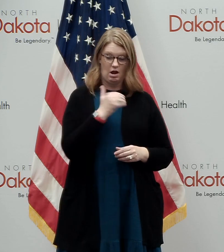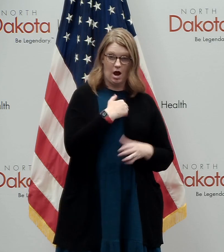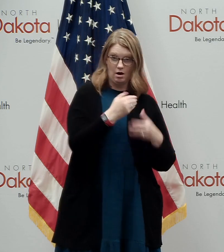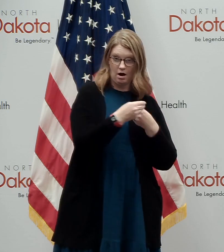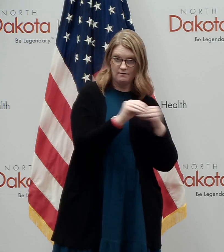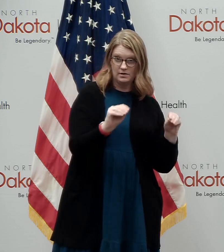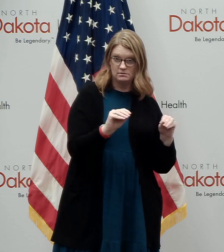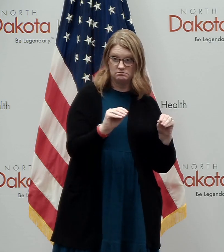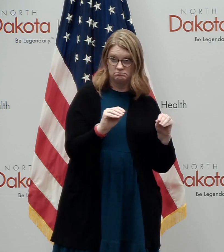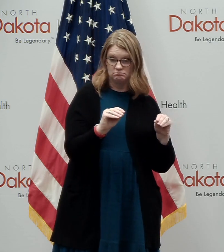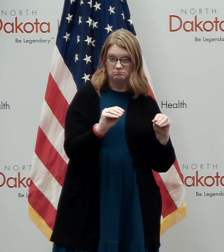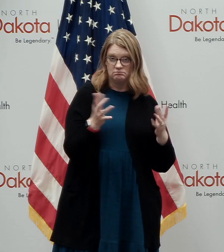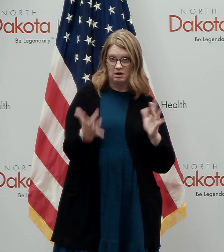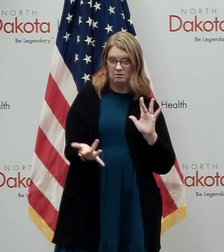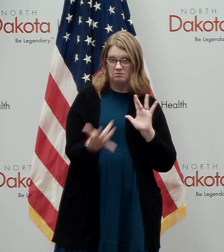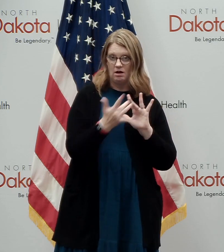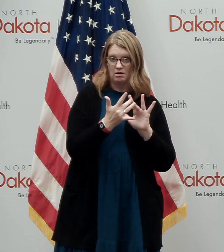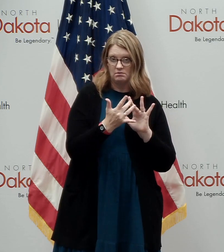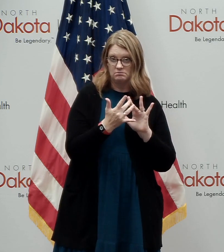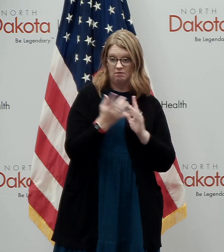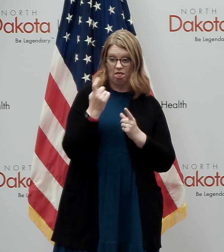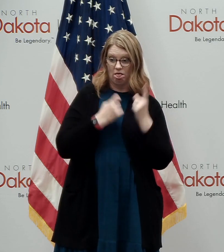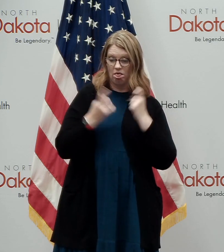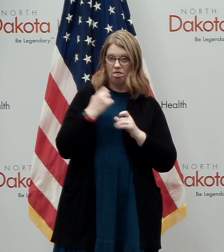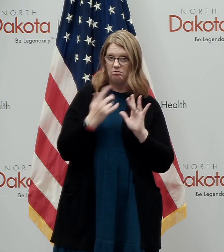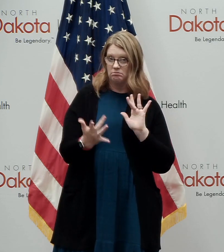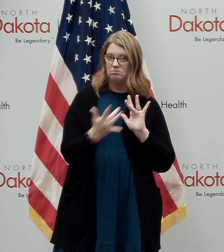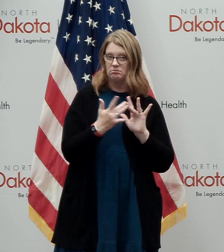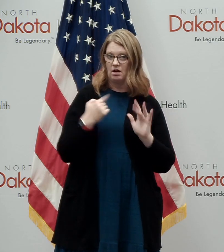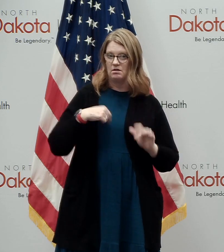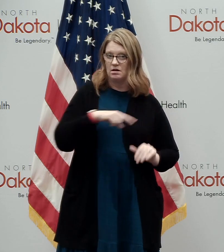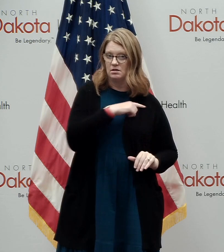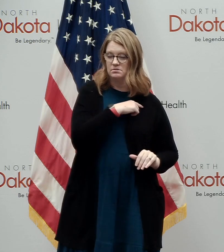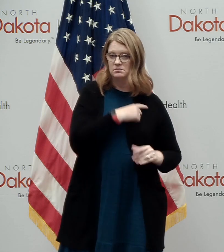to help. And we want to have